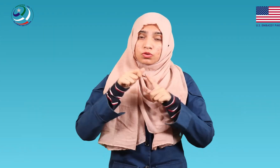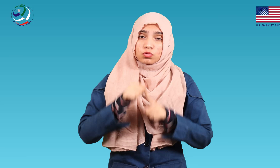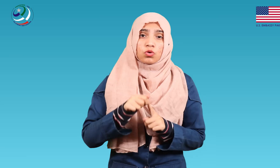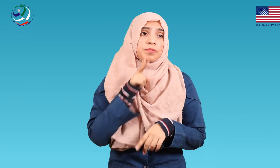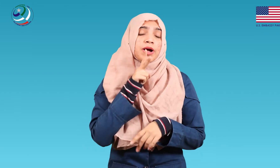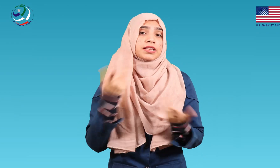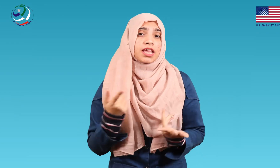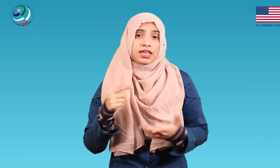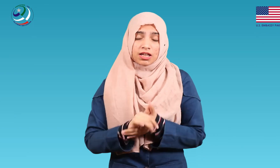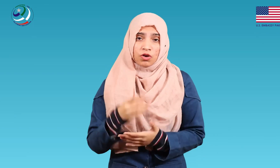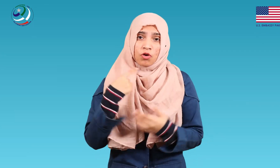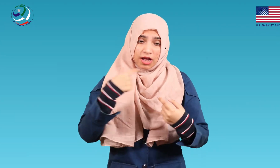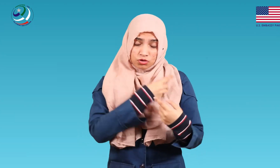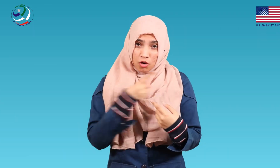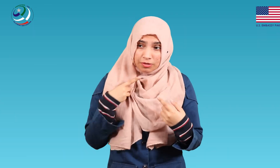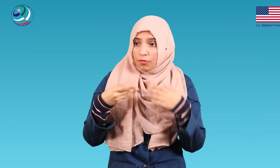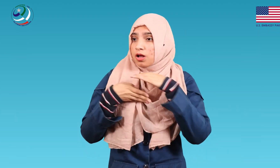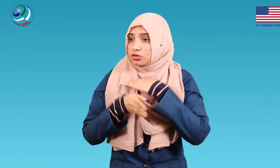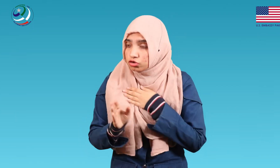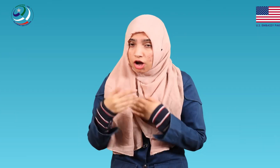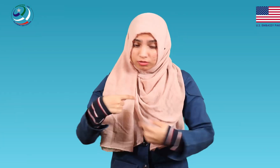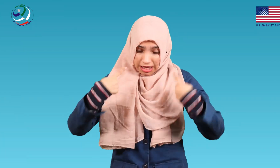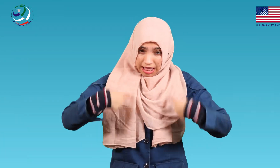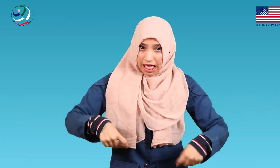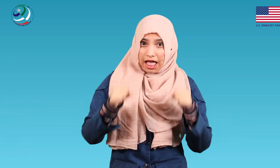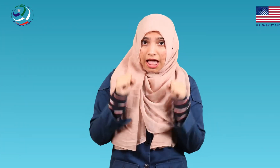they face is when they go to the doctor or to a hospital.